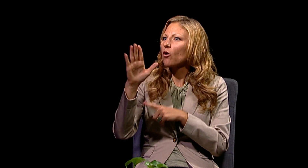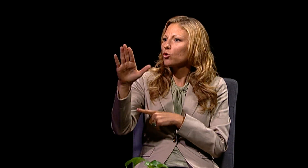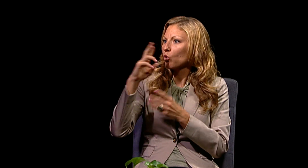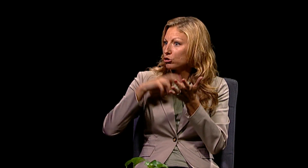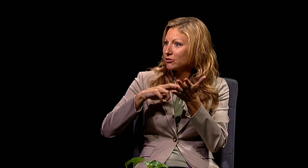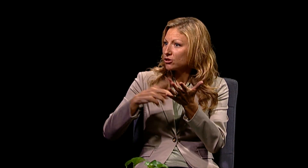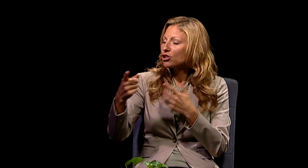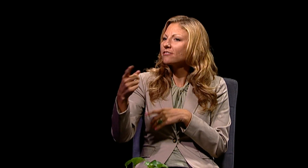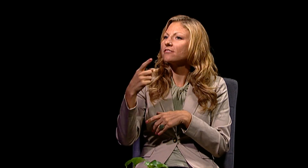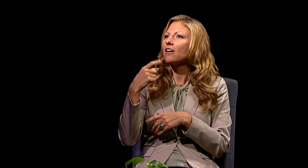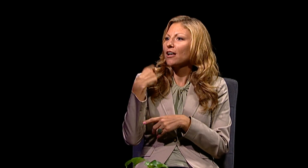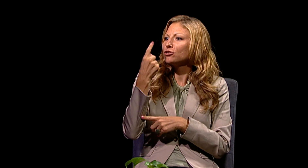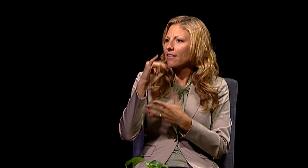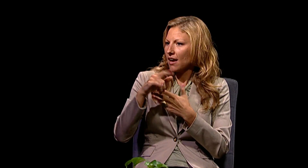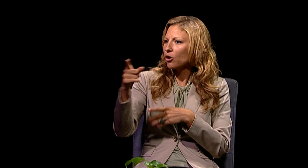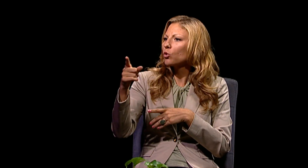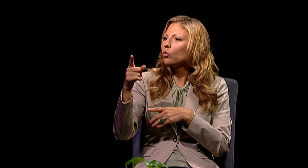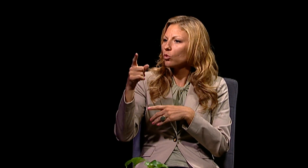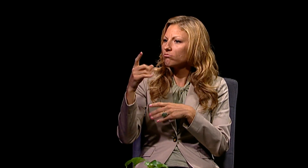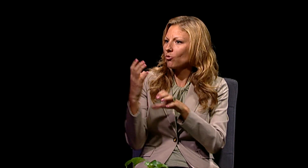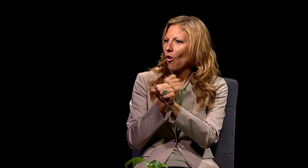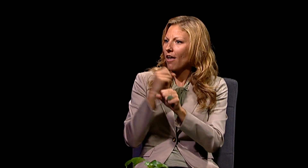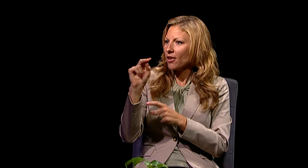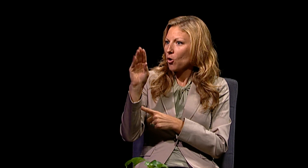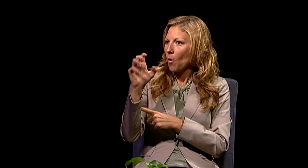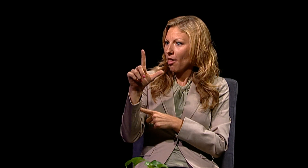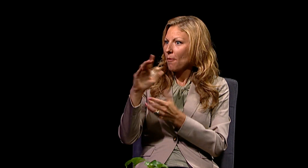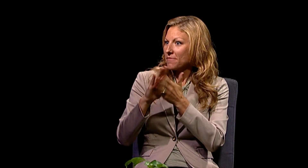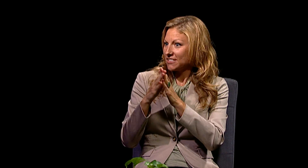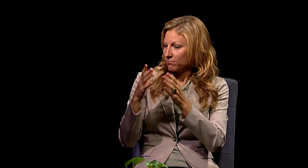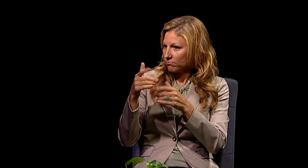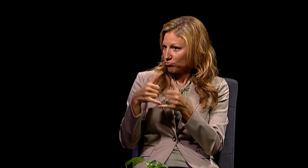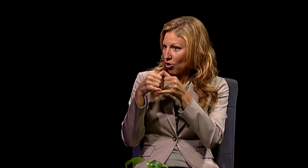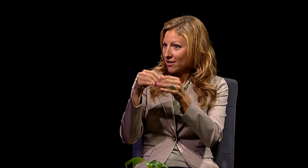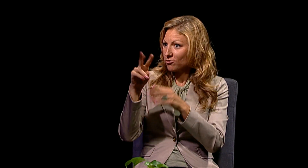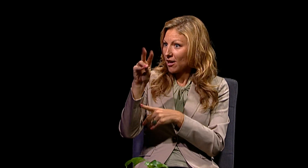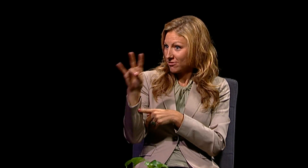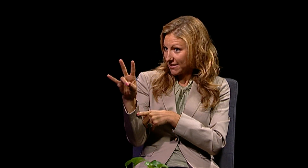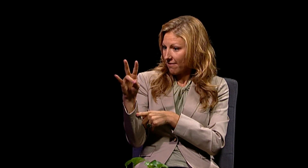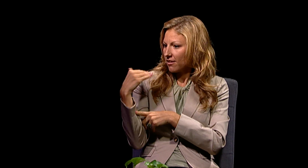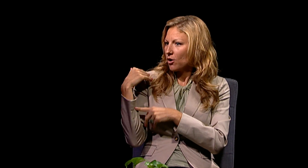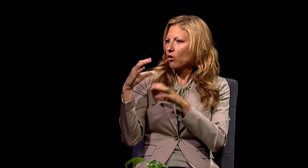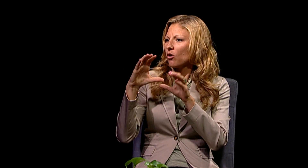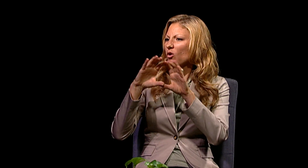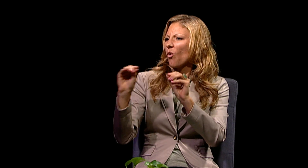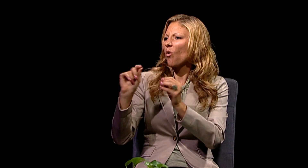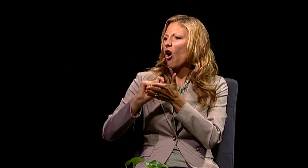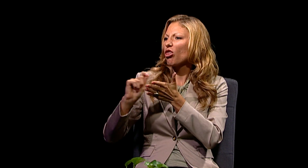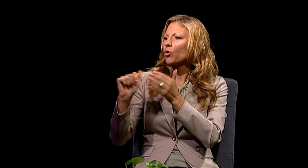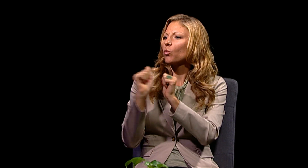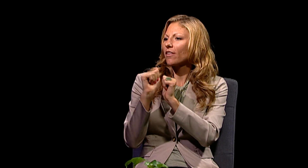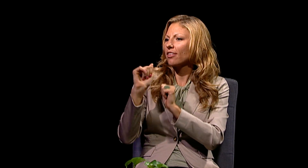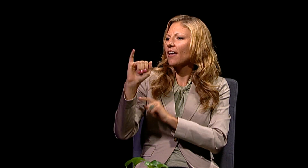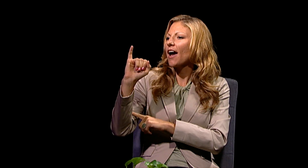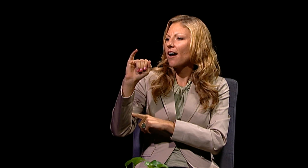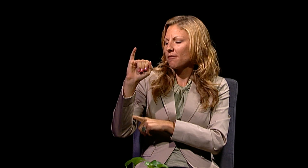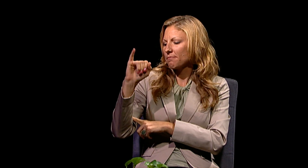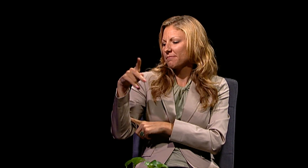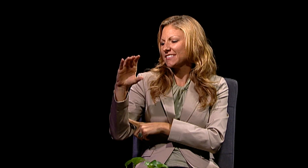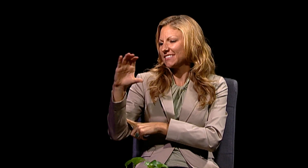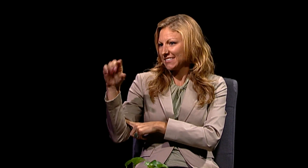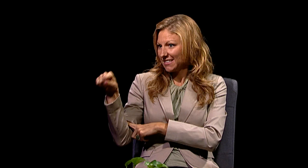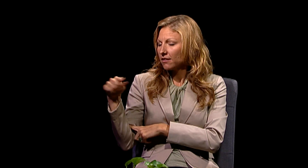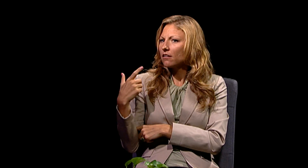and want to talk a little bit more about your research. I understand that you won the Nobel Peace Prize in 2007,